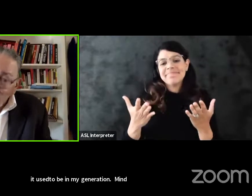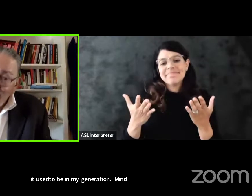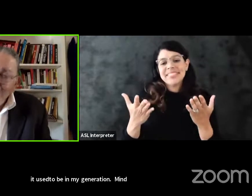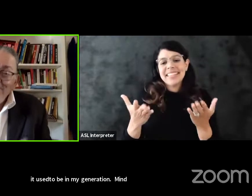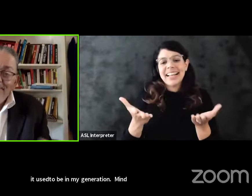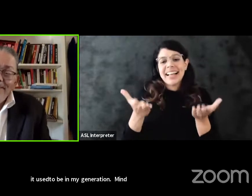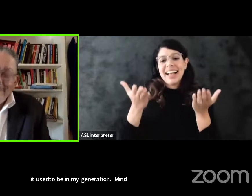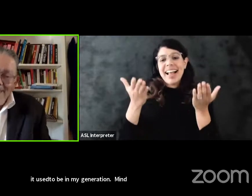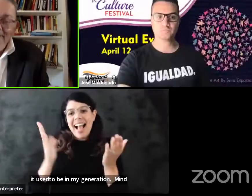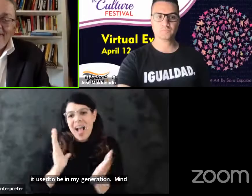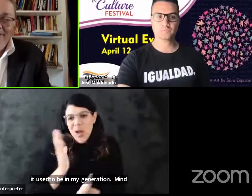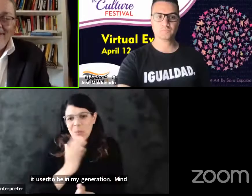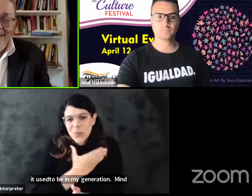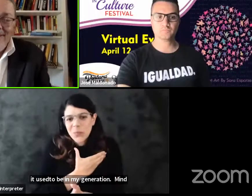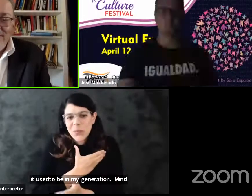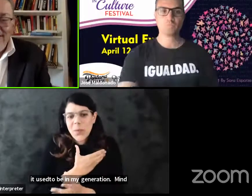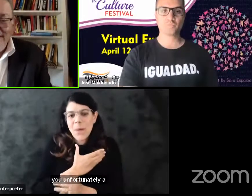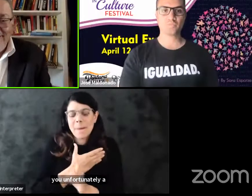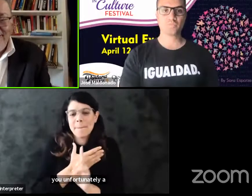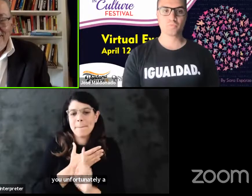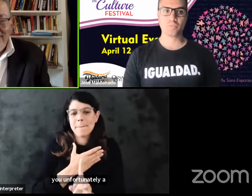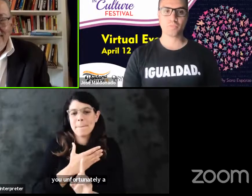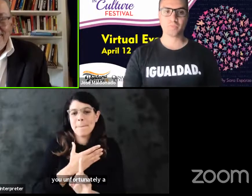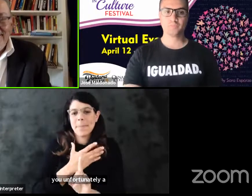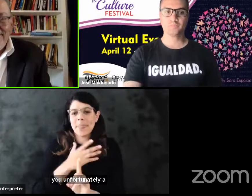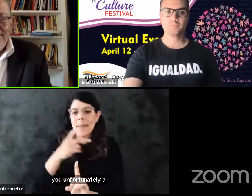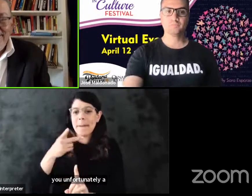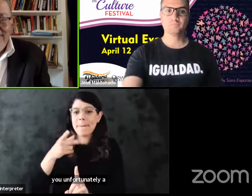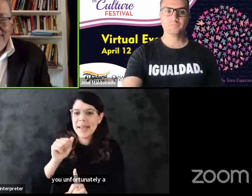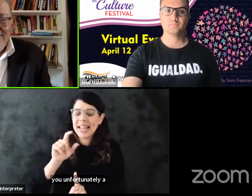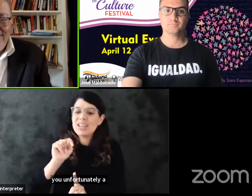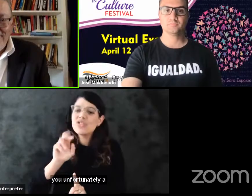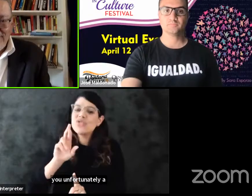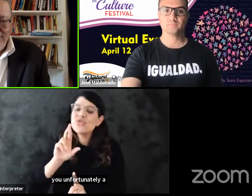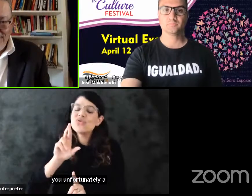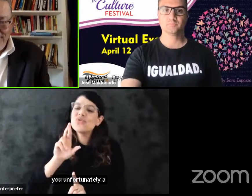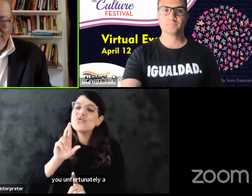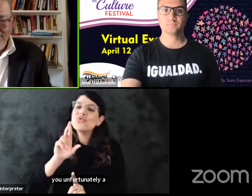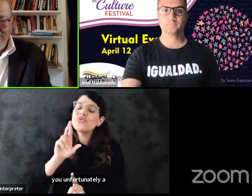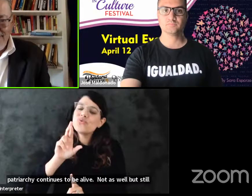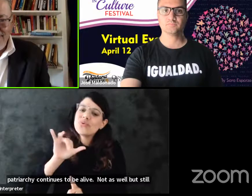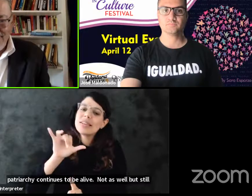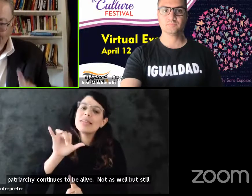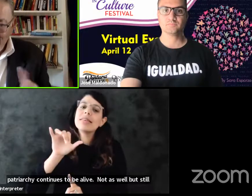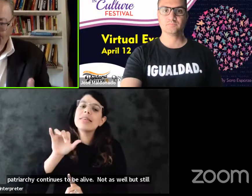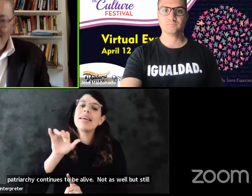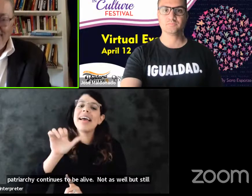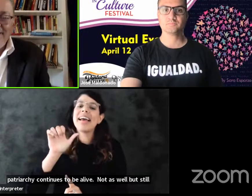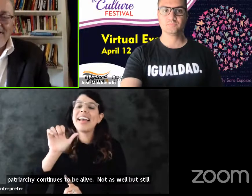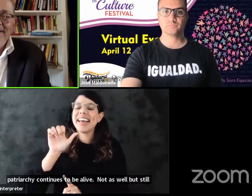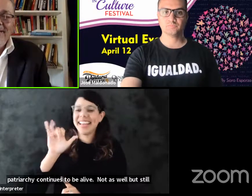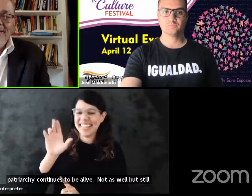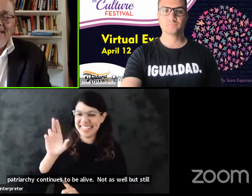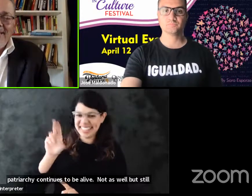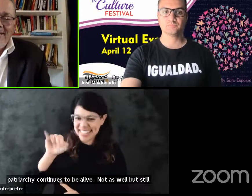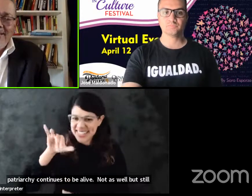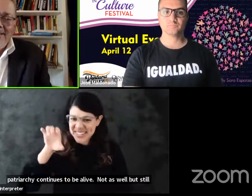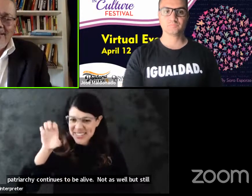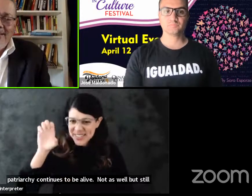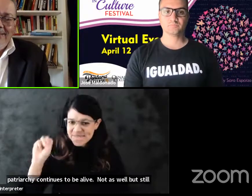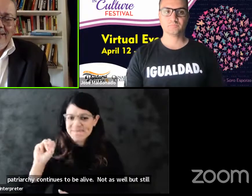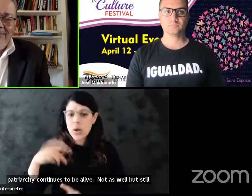Not as well, but damn it, it's still alive. We got to stop that. Of course, all of you young men and women out there got to pay attention.